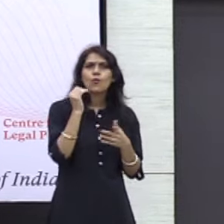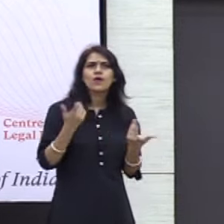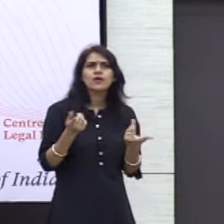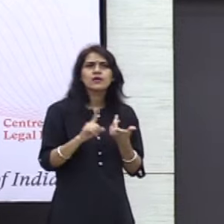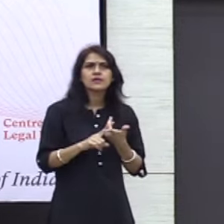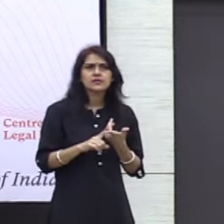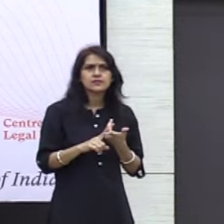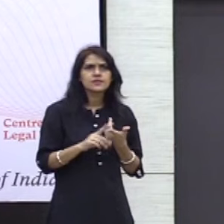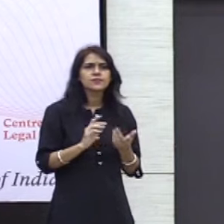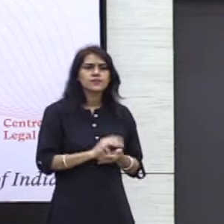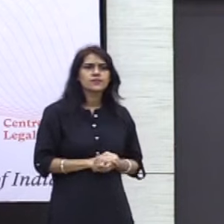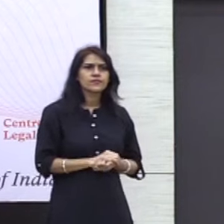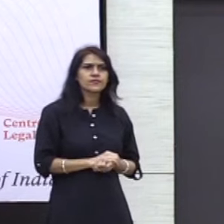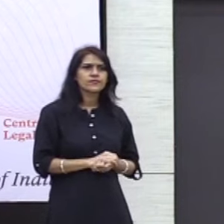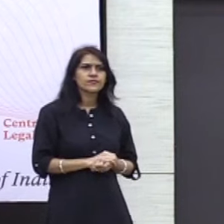Right?